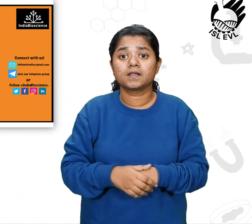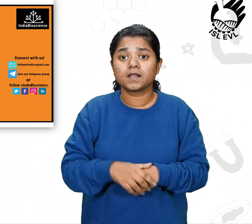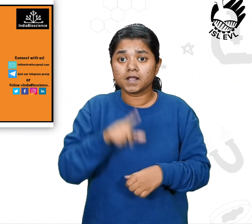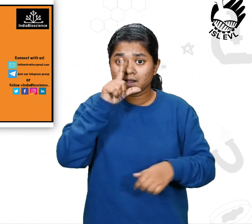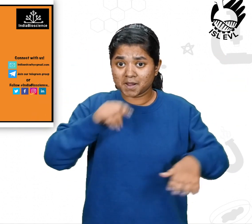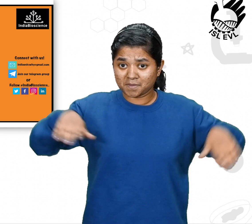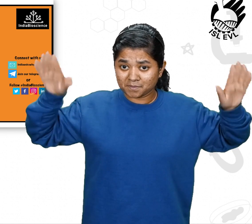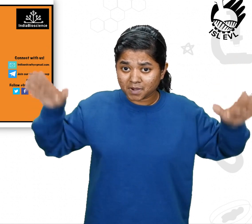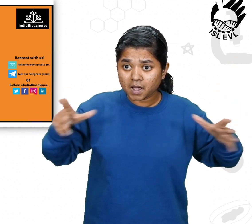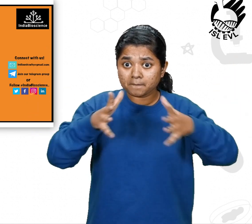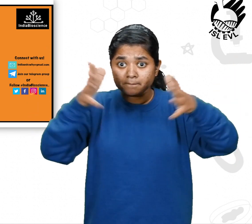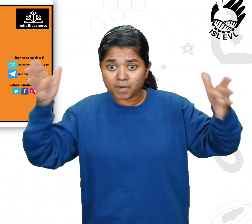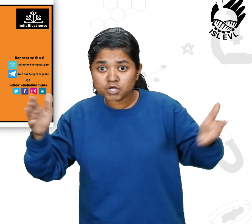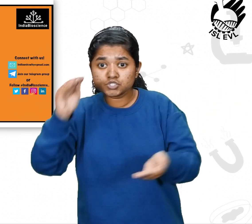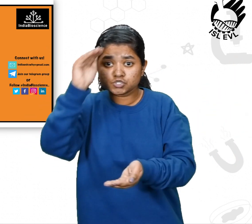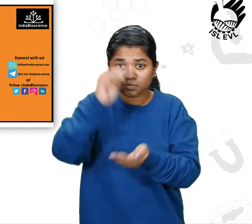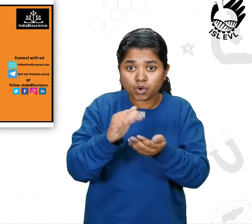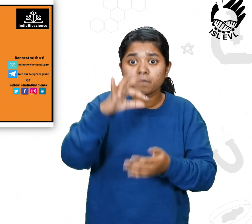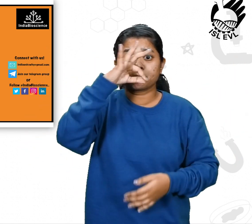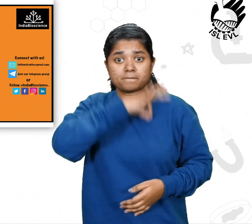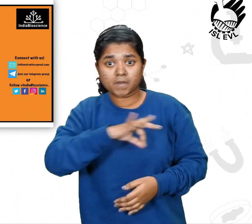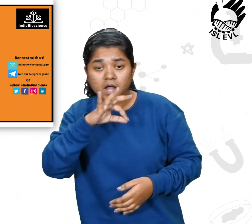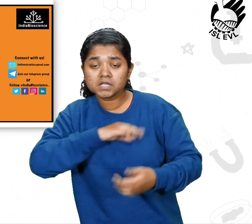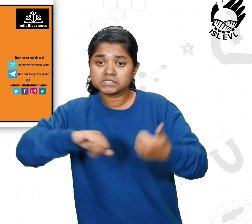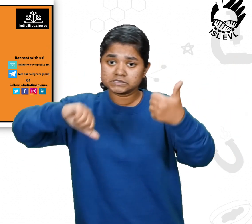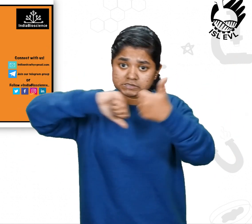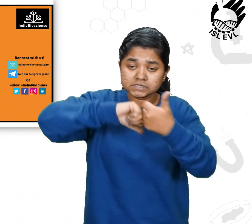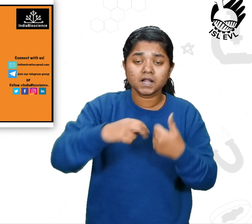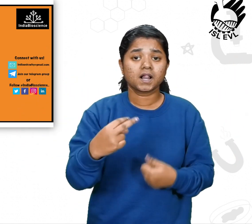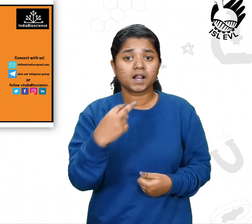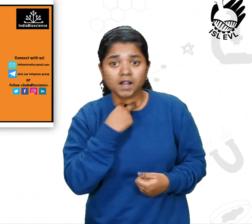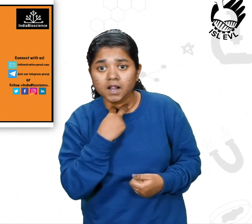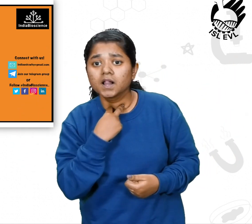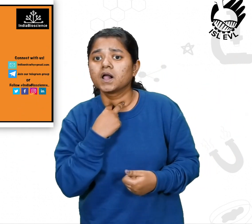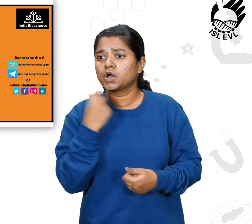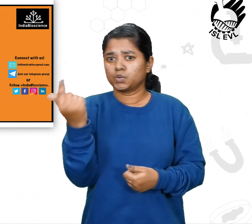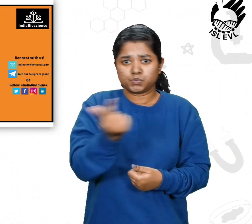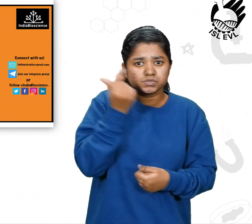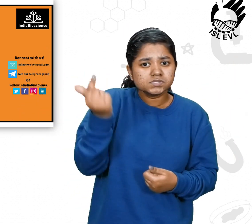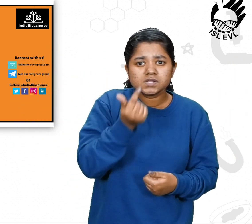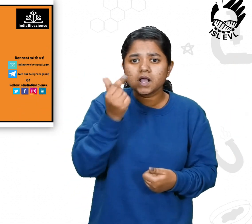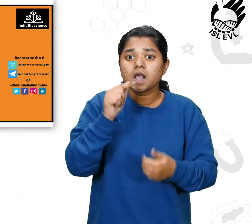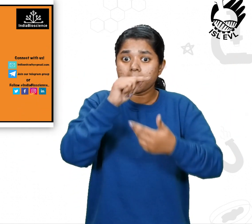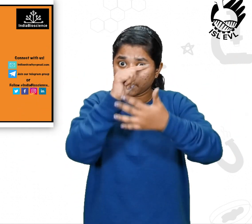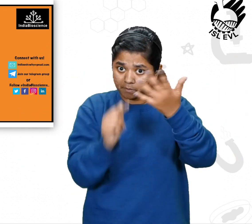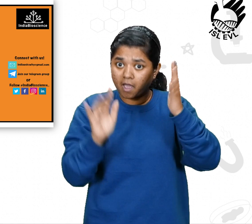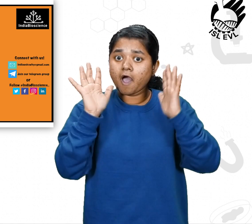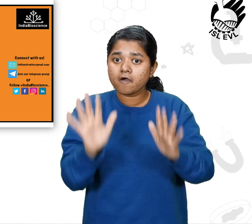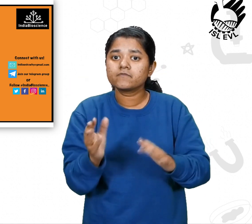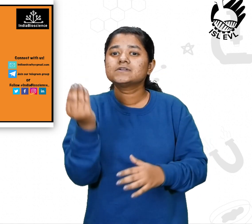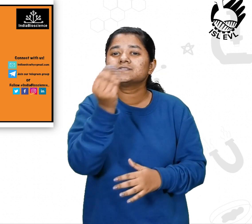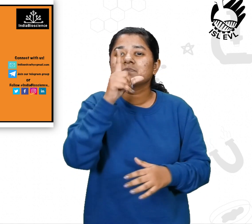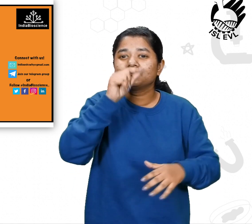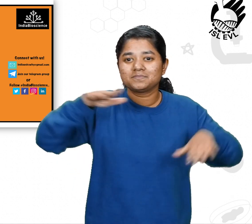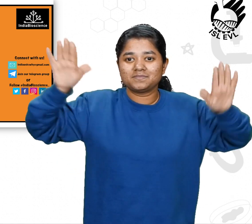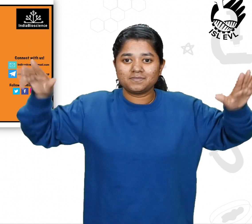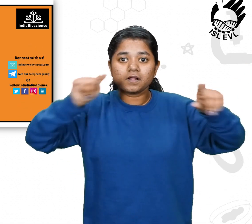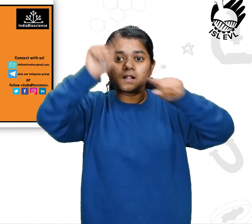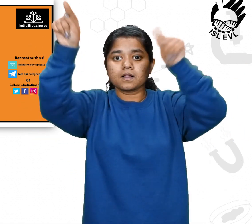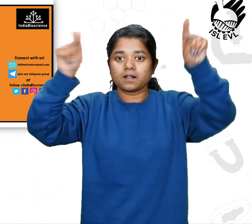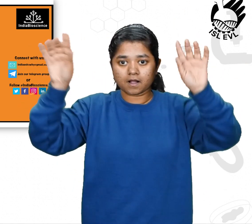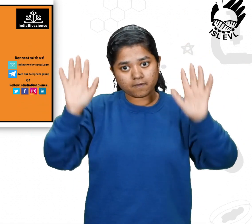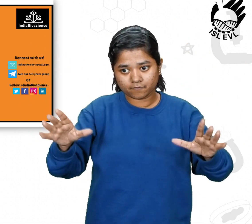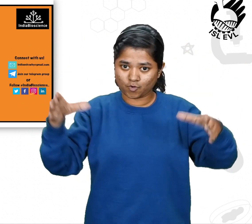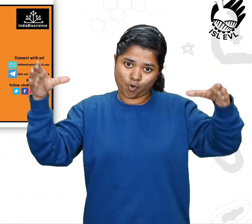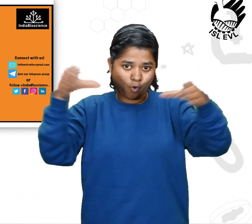bird size, risks, benefits, and uses. Some birds fly together to protect